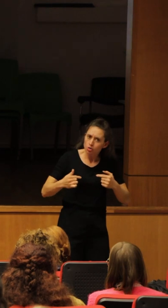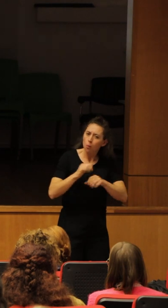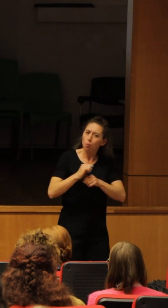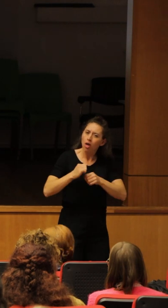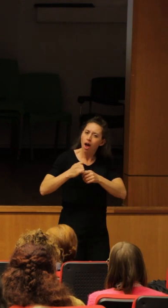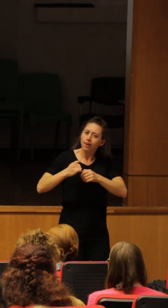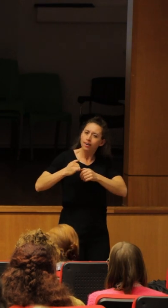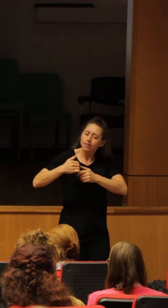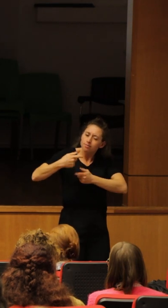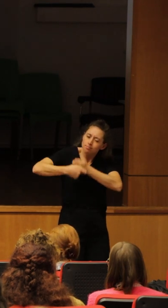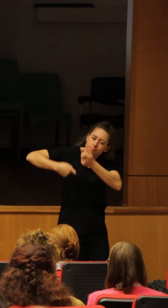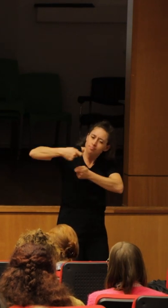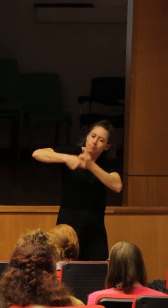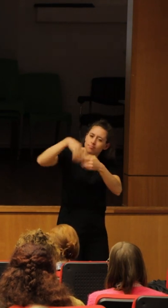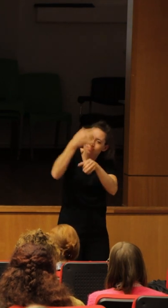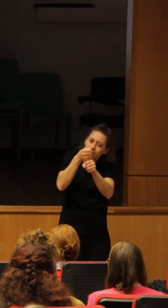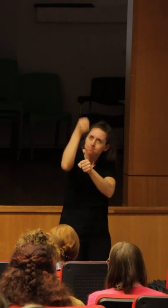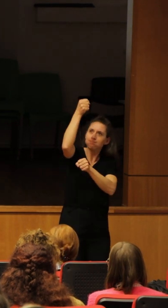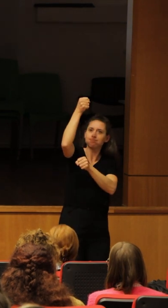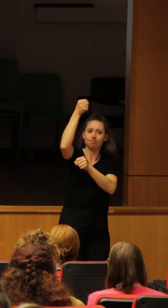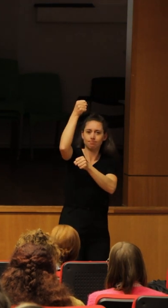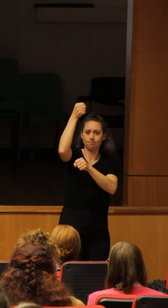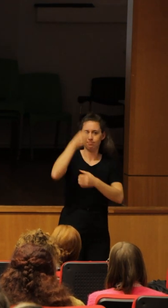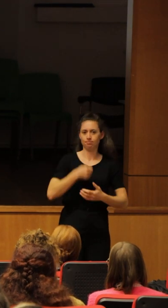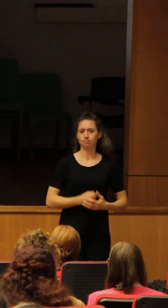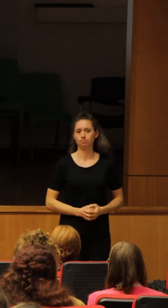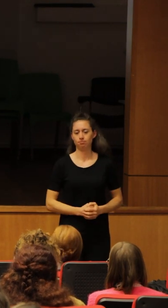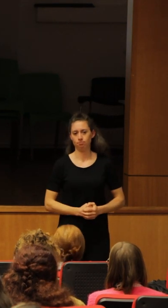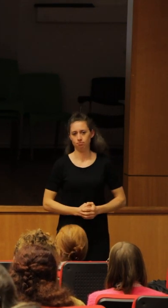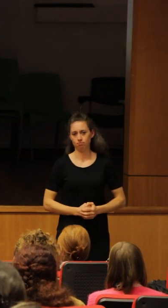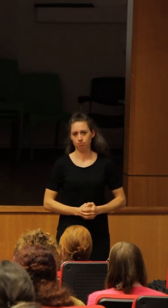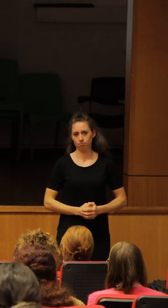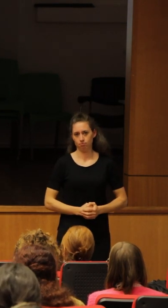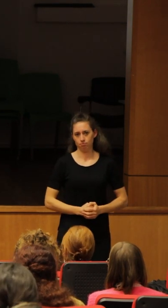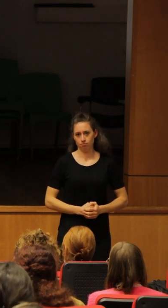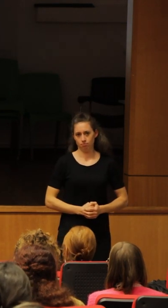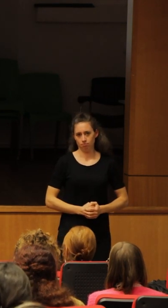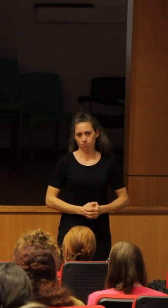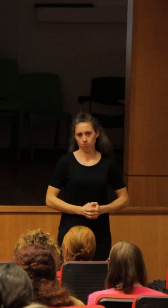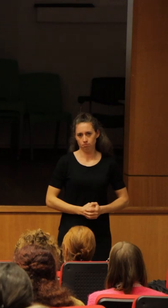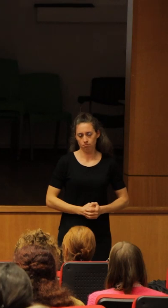construyan paraguas. And that's a metaphor that would help them